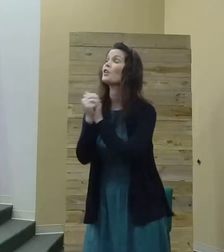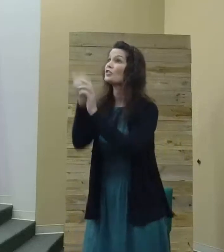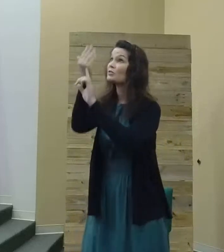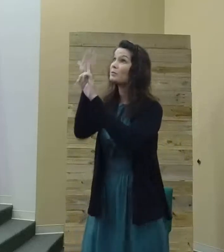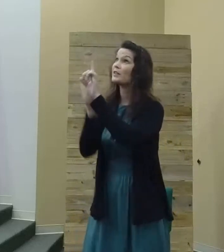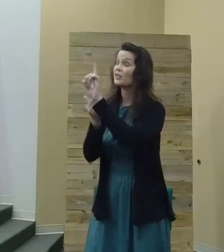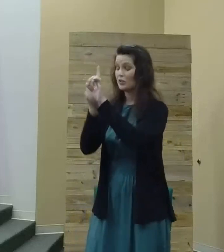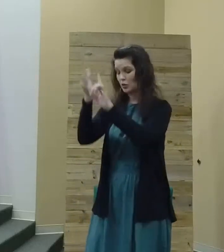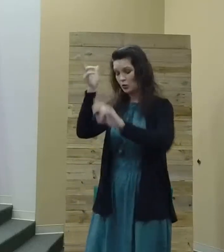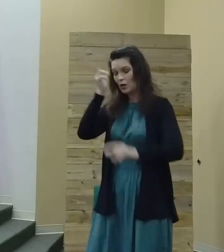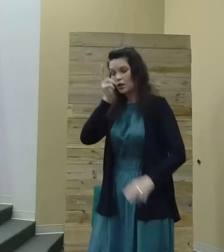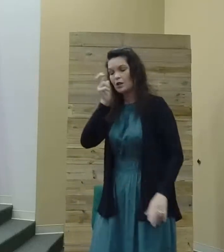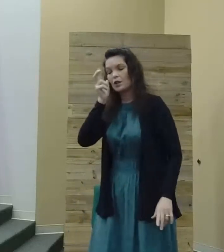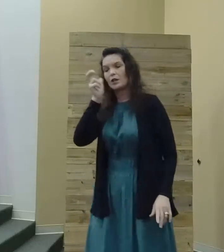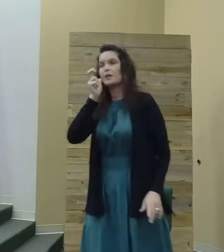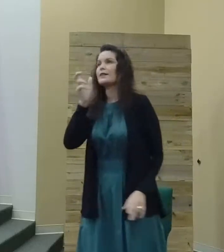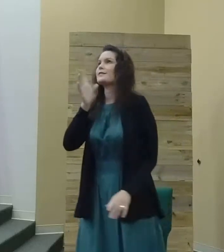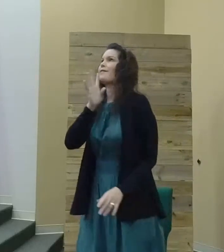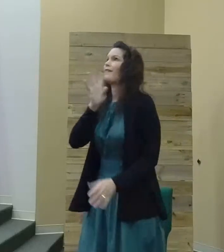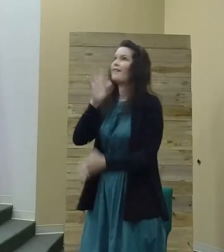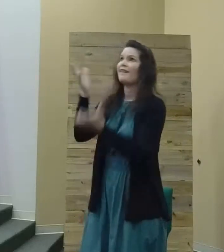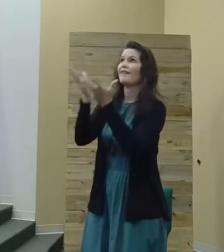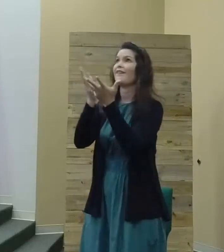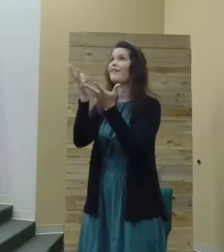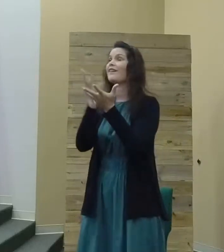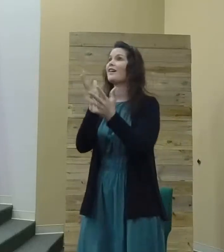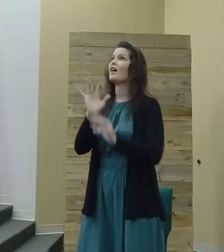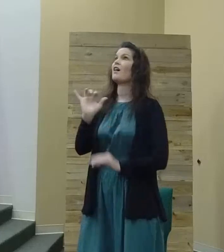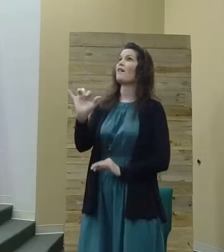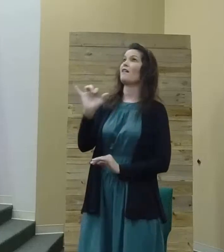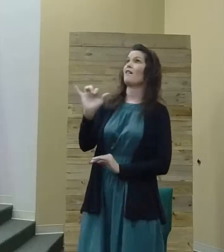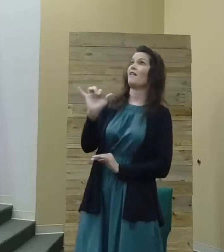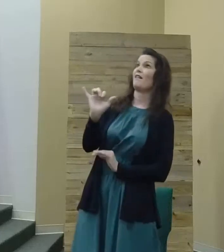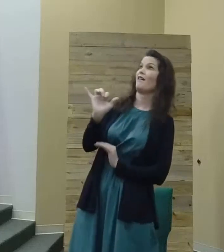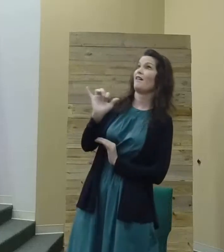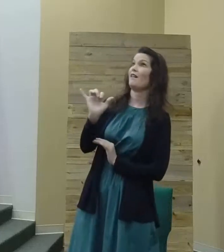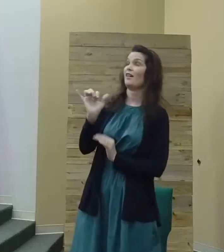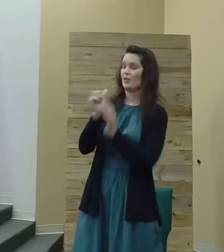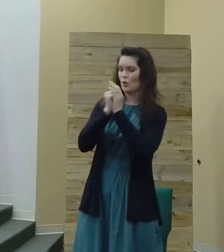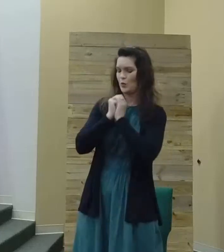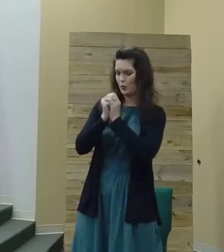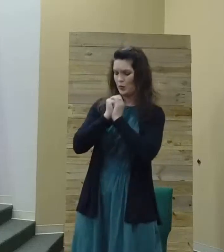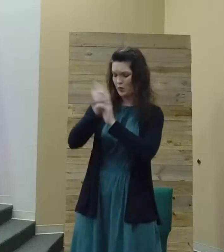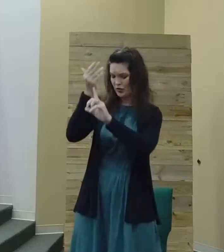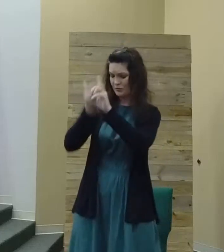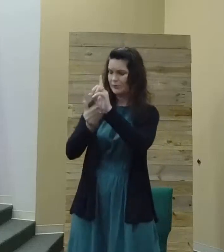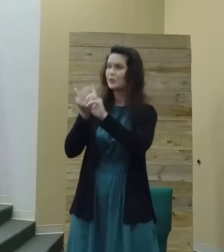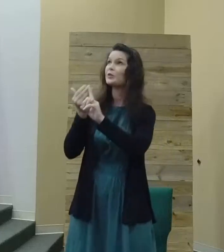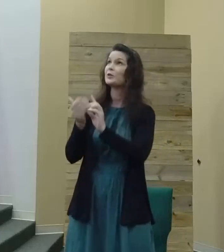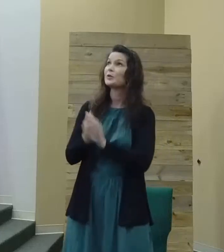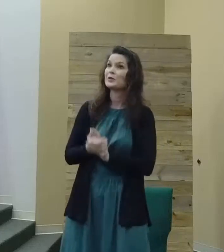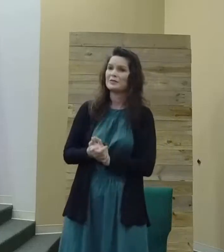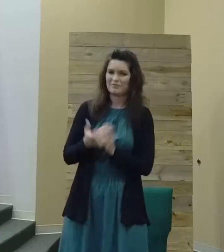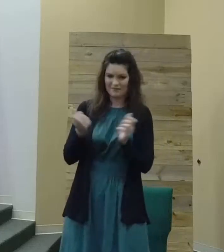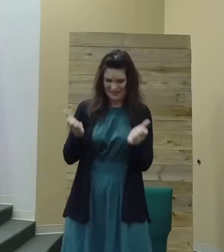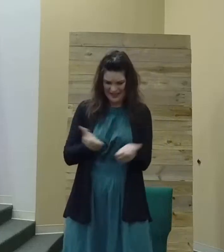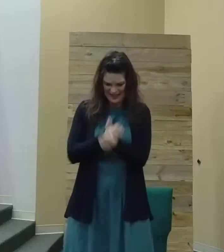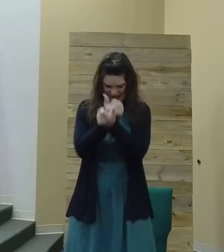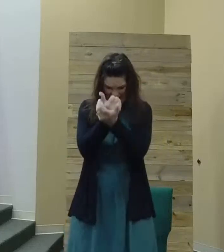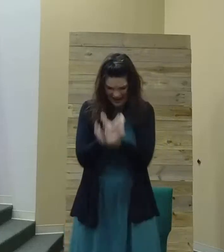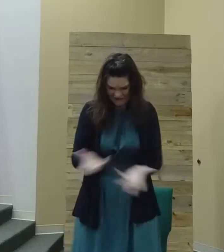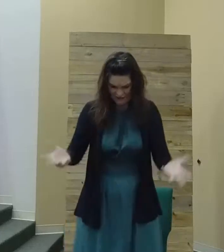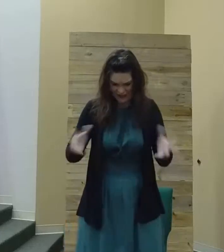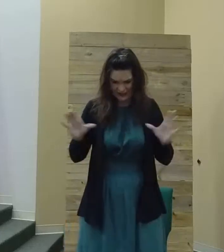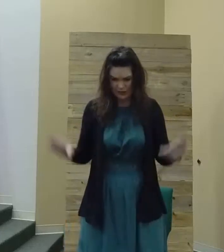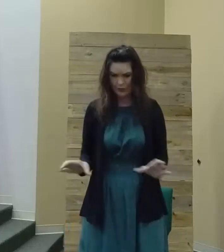song, listening to you speak, giving in worship to you, God. Let